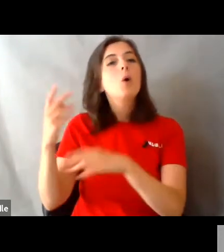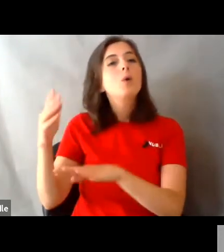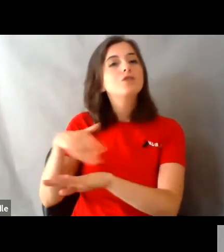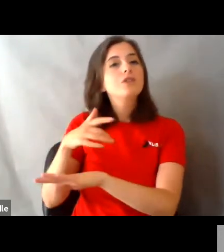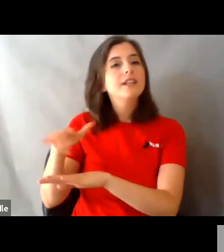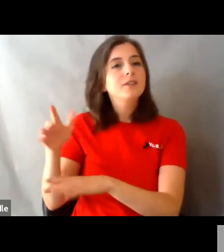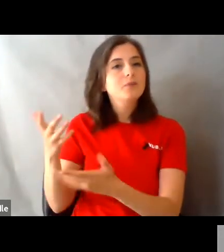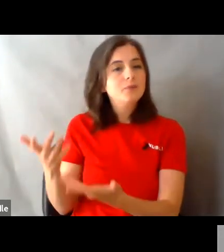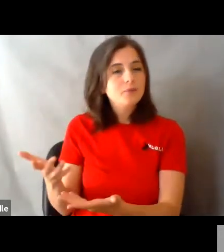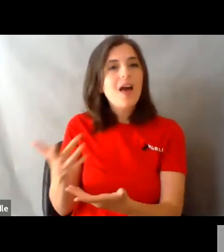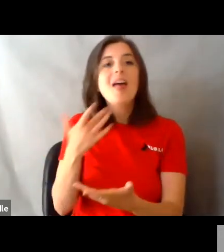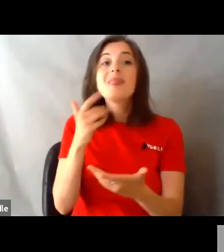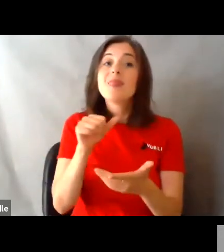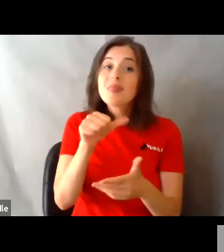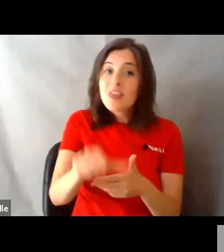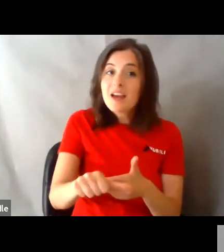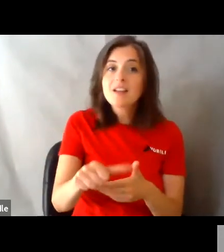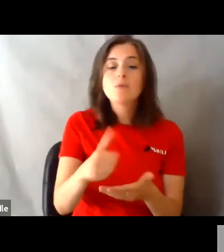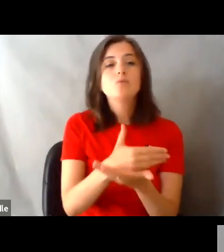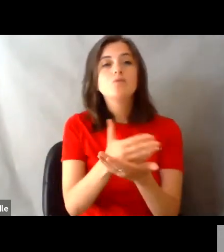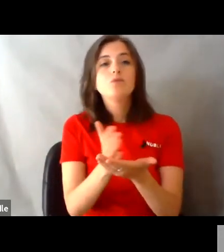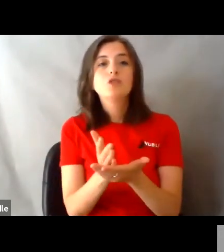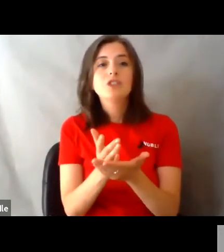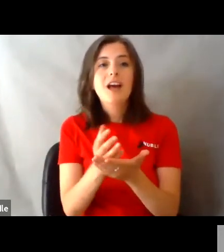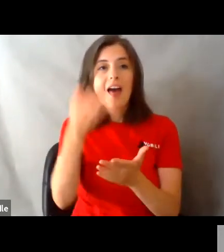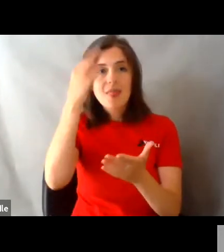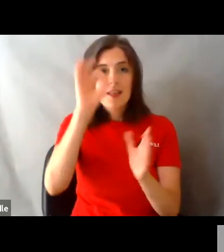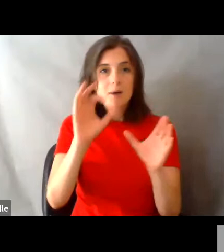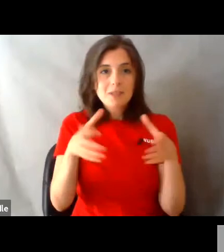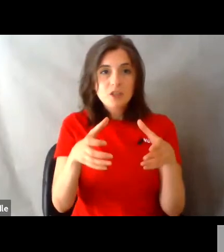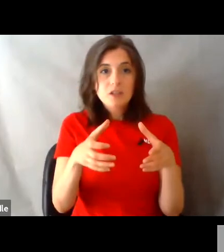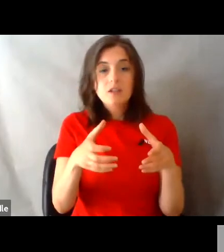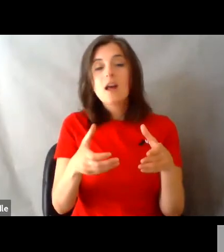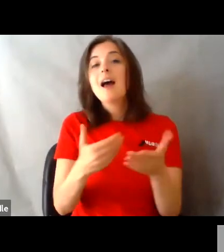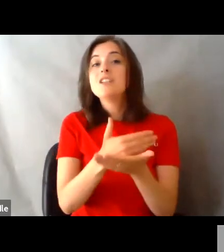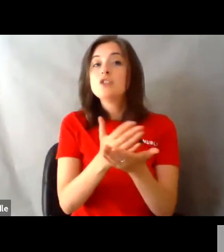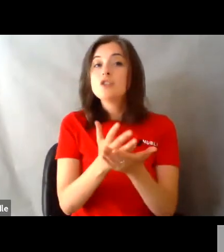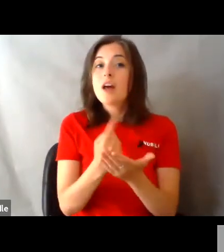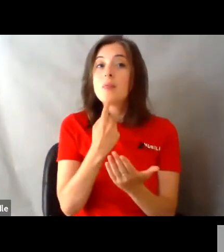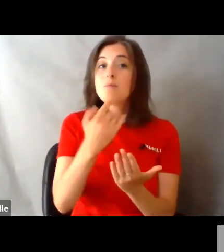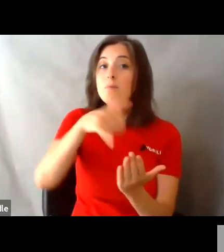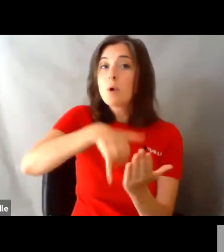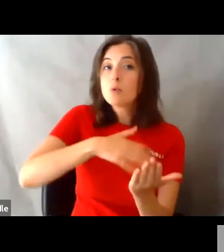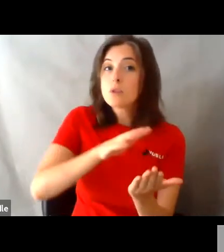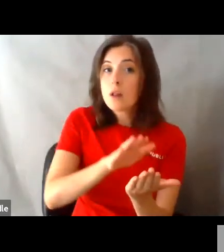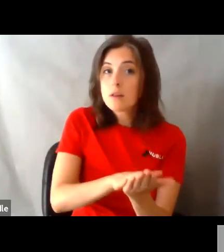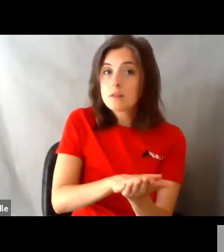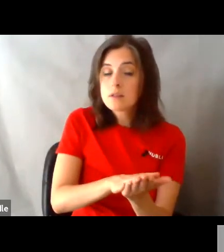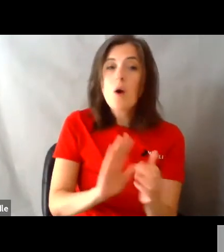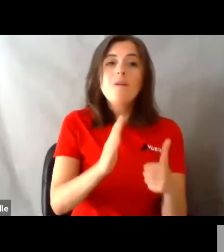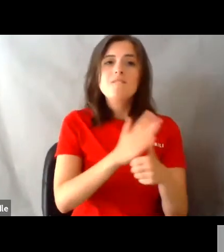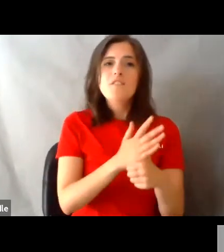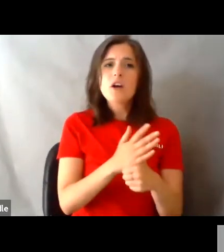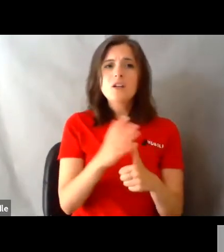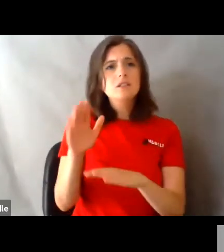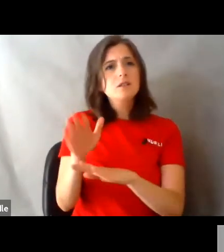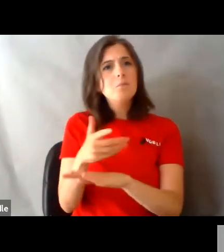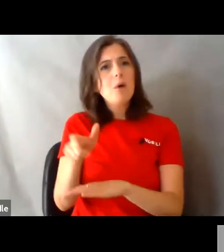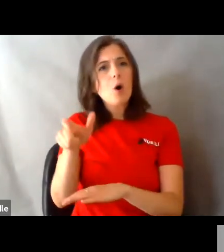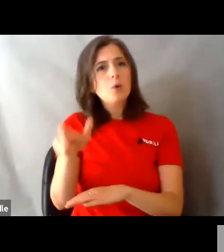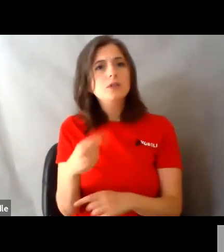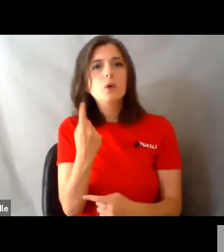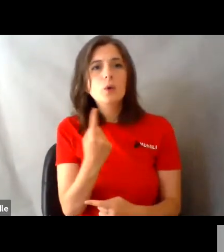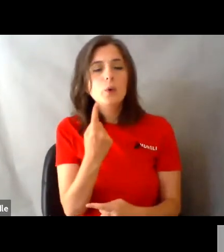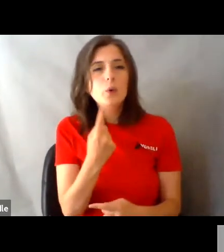of the Commission and the proposals that commissioners have come up with. First is going to be Paula Peters performing her